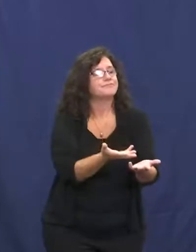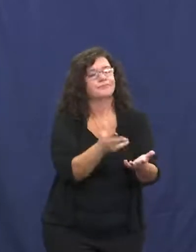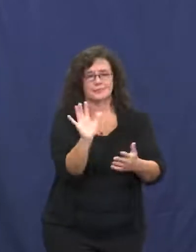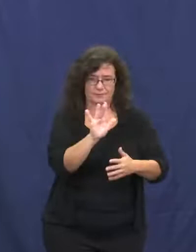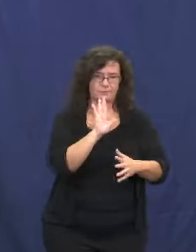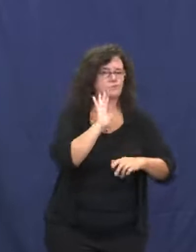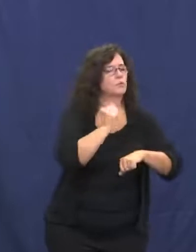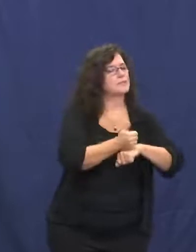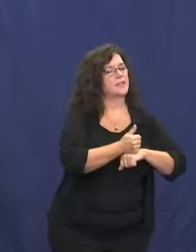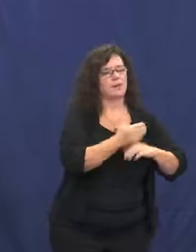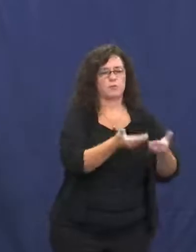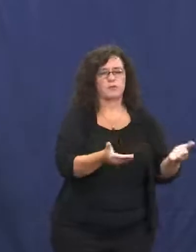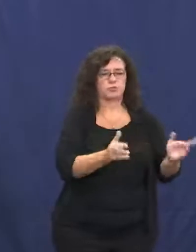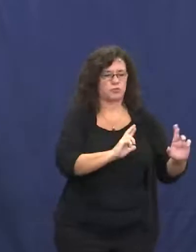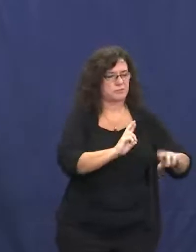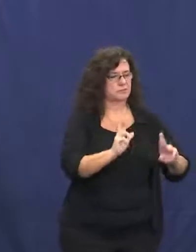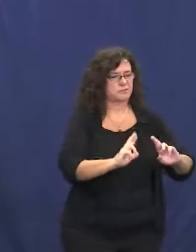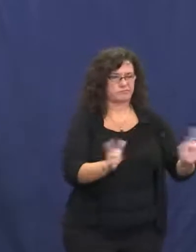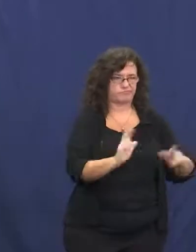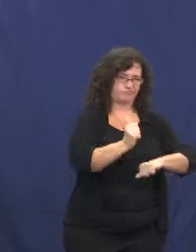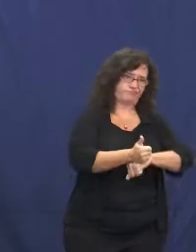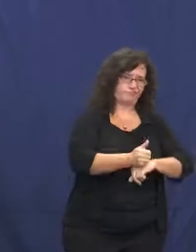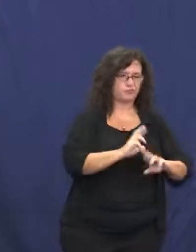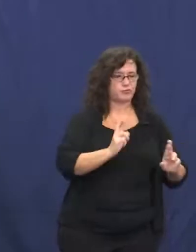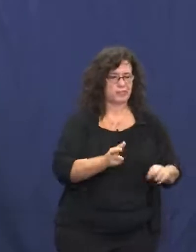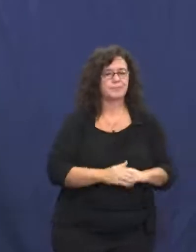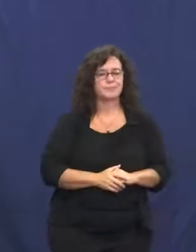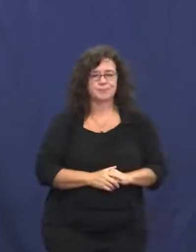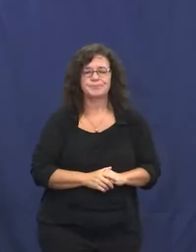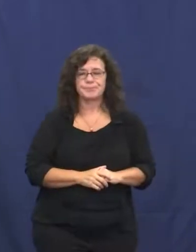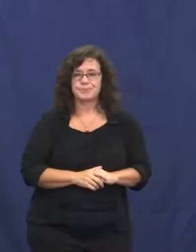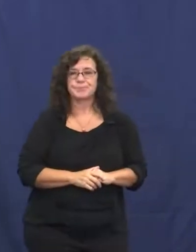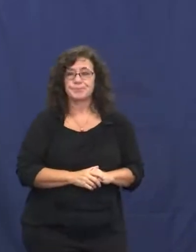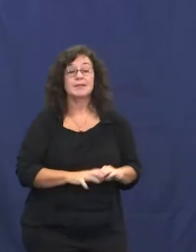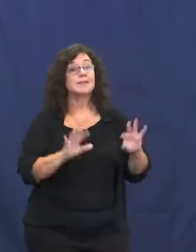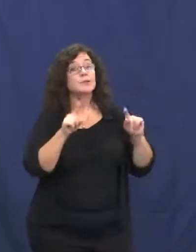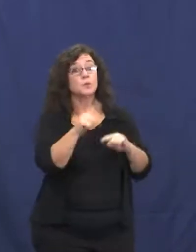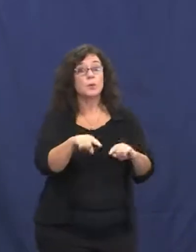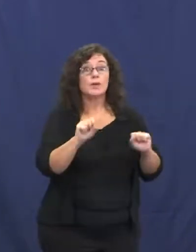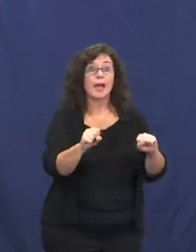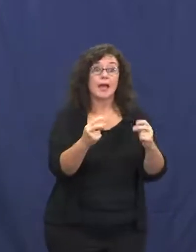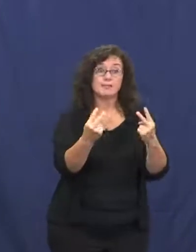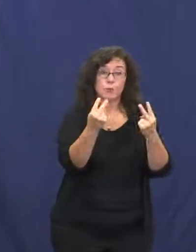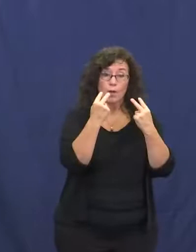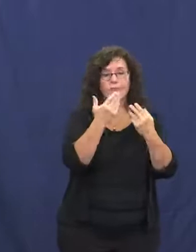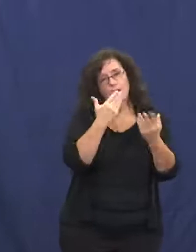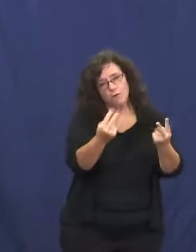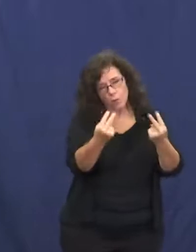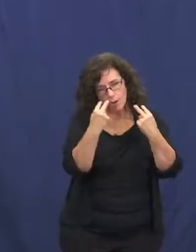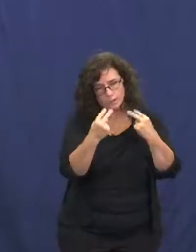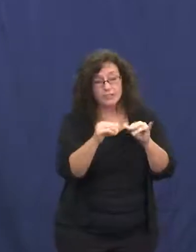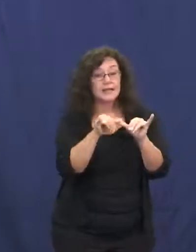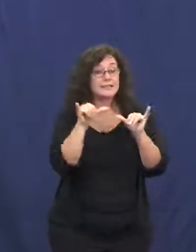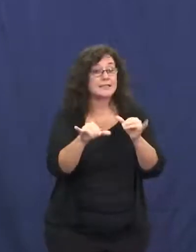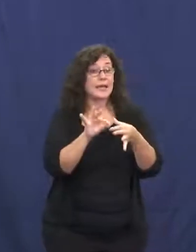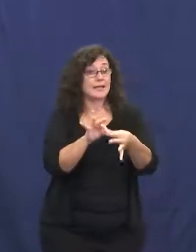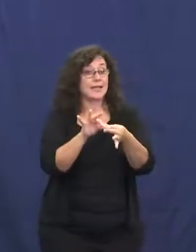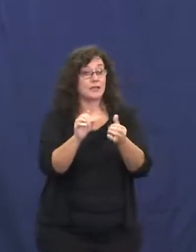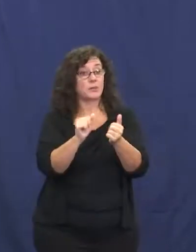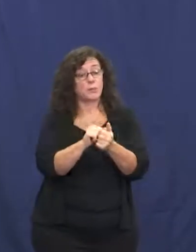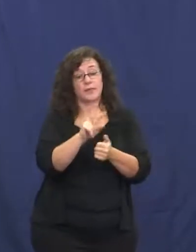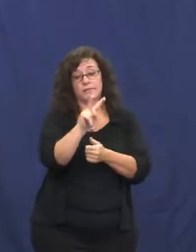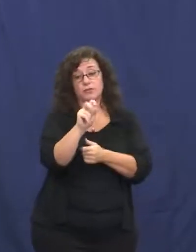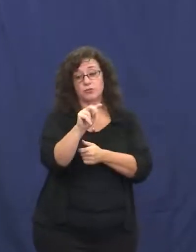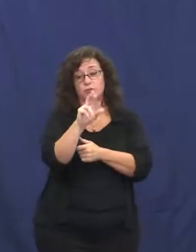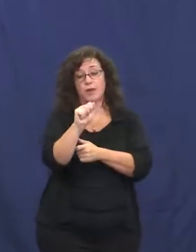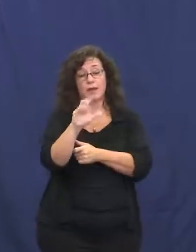and I look forward to those continuing efforts. And stay connected at VenturaCountyRecovers.org. Now it's my pleasure to turn